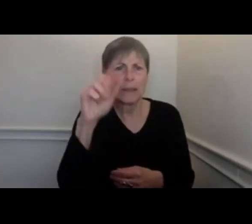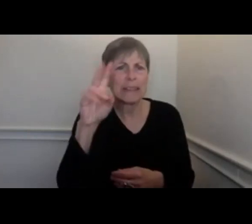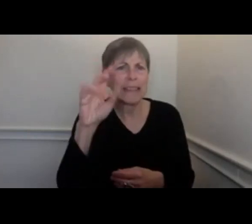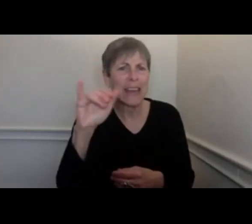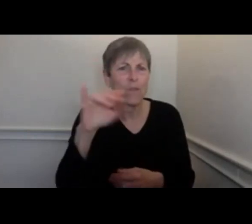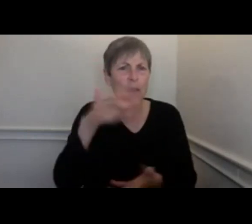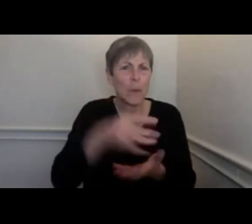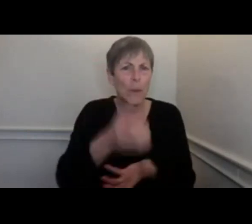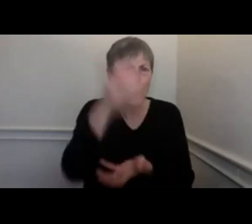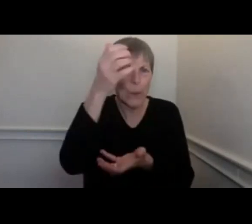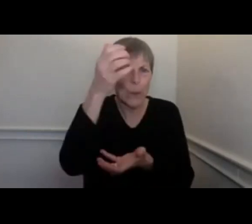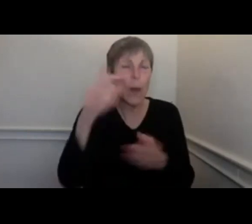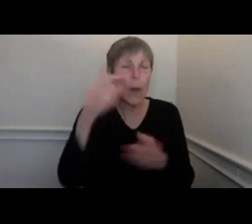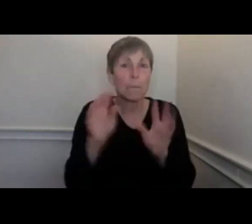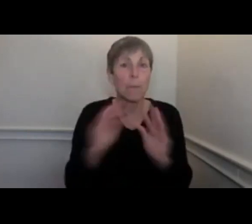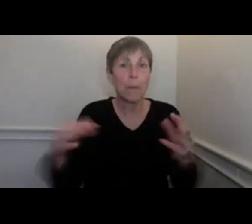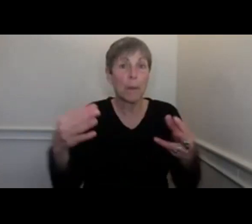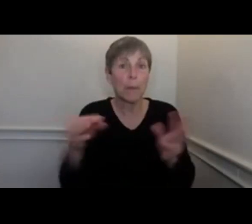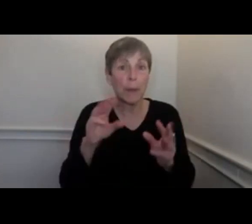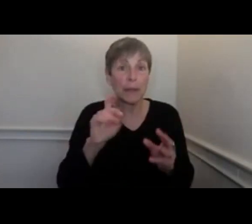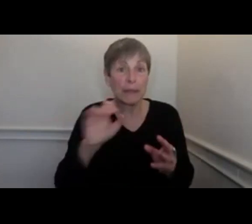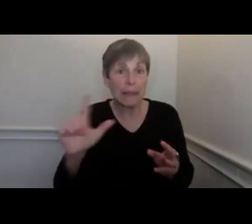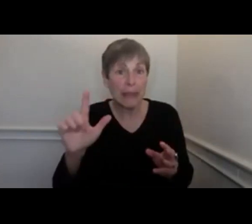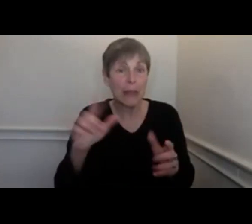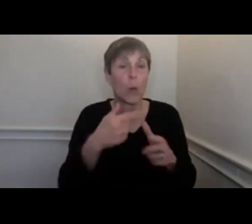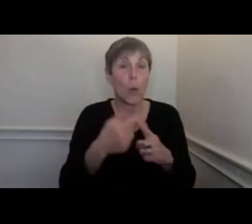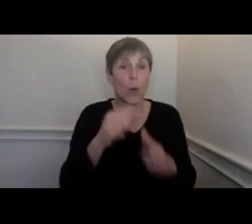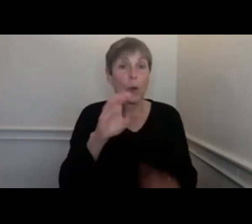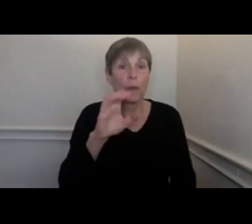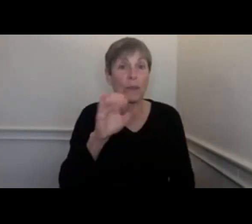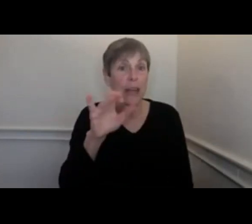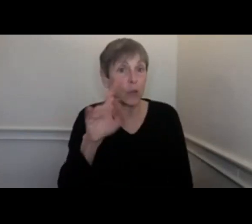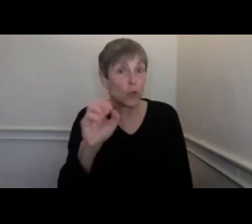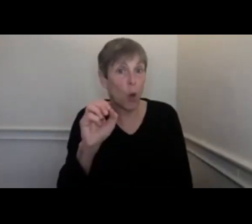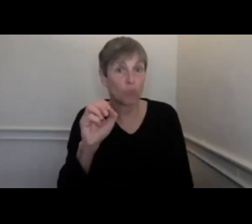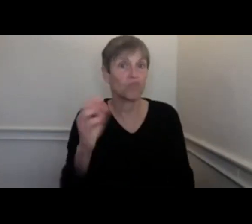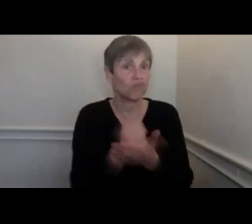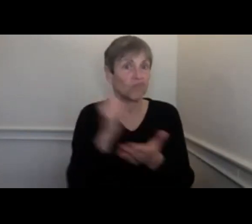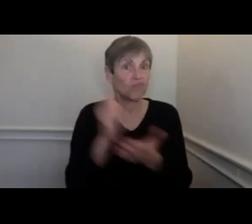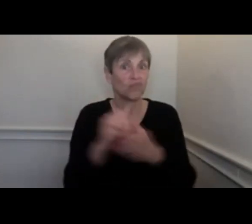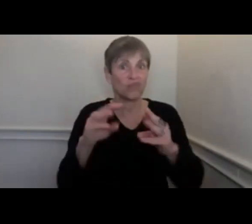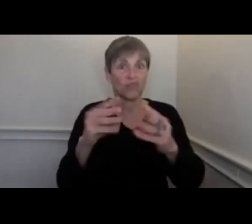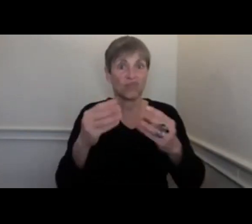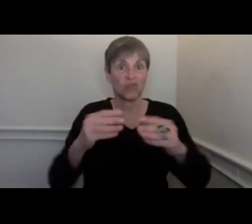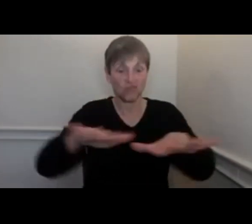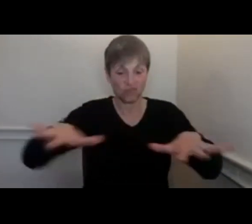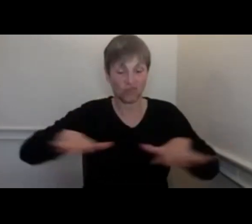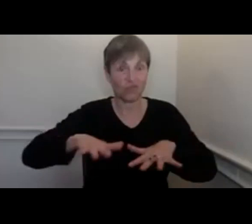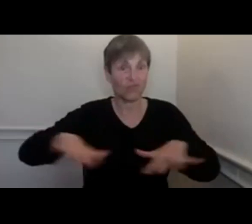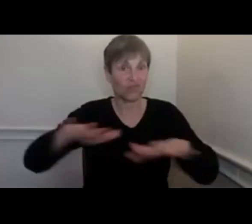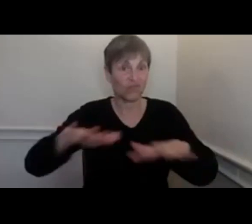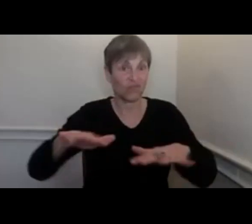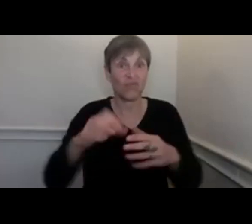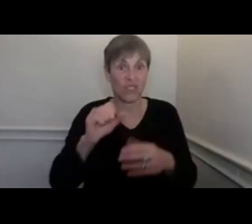and cilantro around the edges. That's a really wonderful way to be maximizing your surface area and to